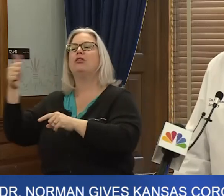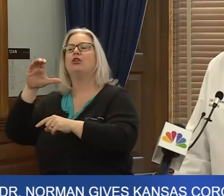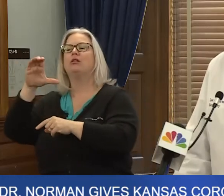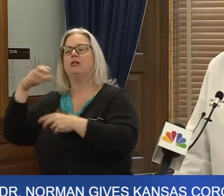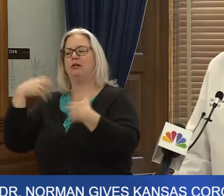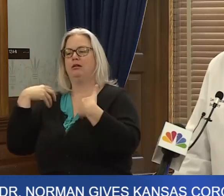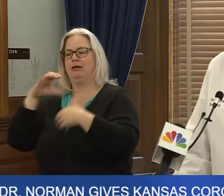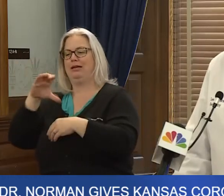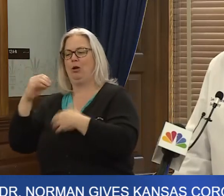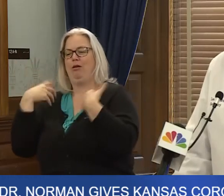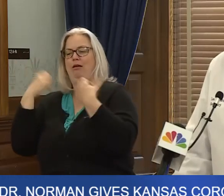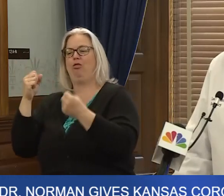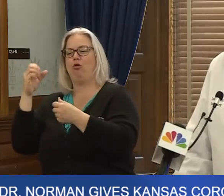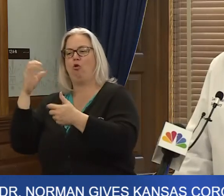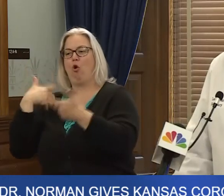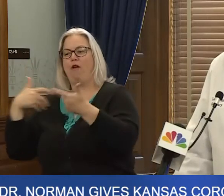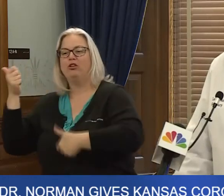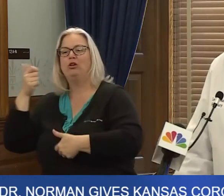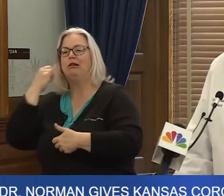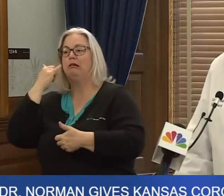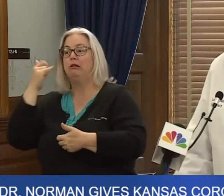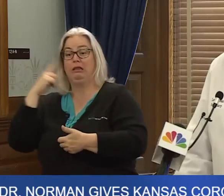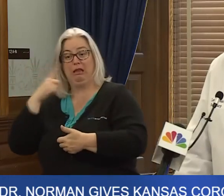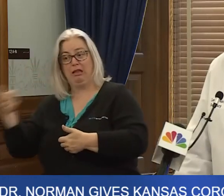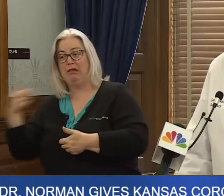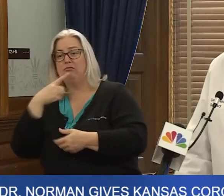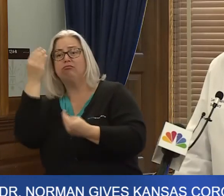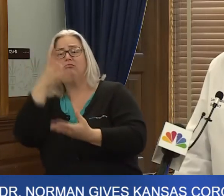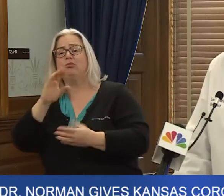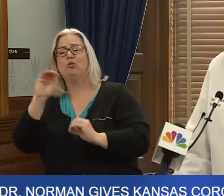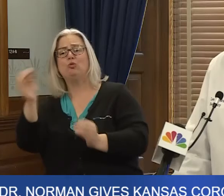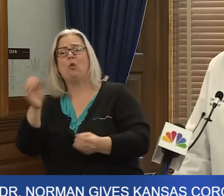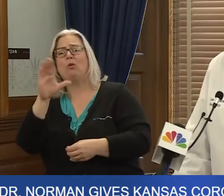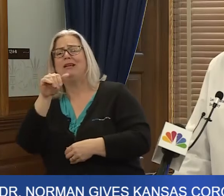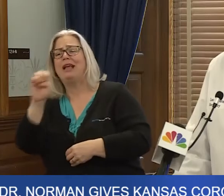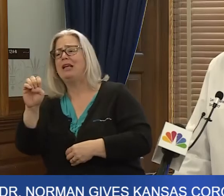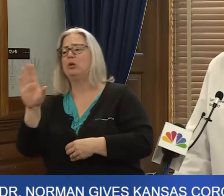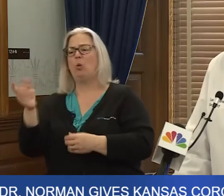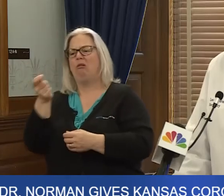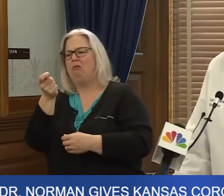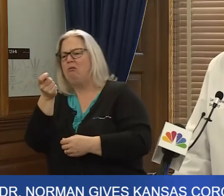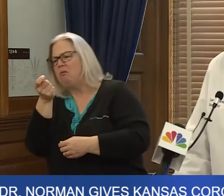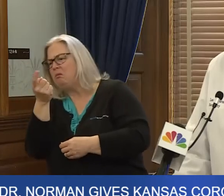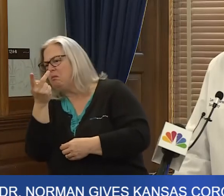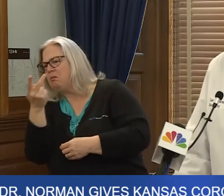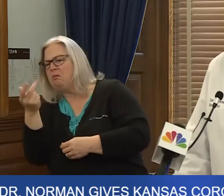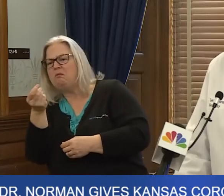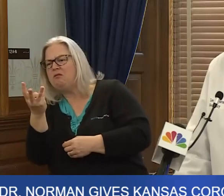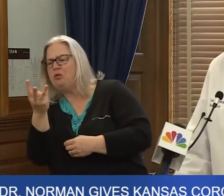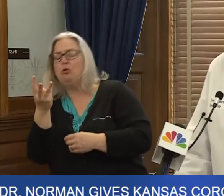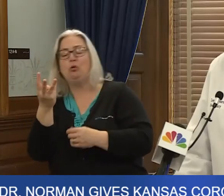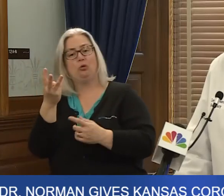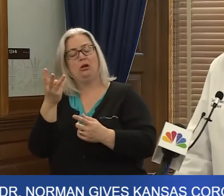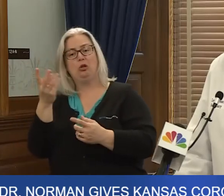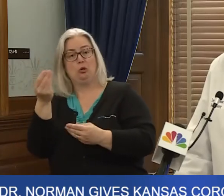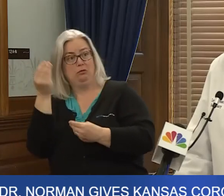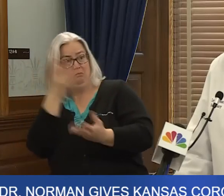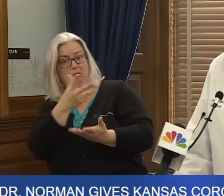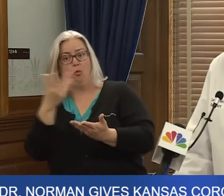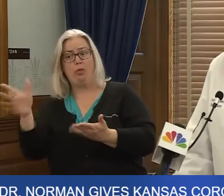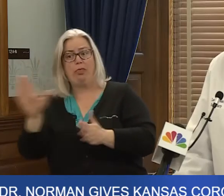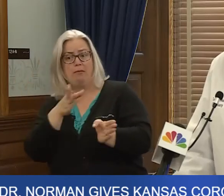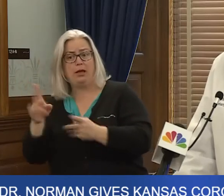places with either no cases or little cases with what they plan on doing going forward? Or is it going to be like back to normal for those